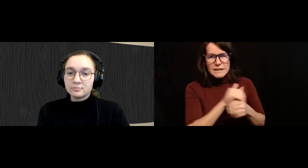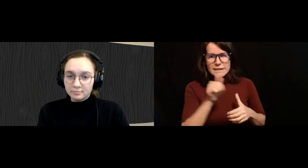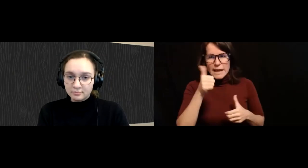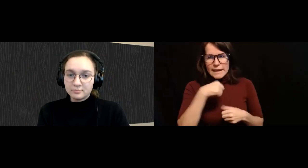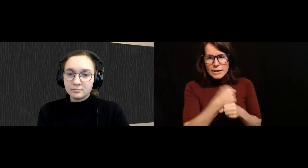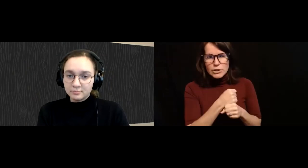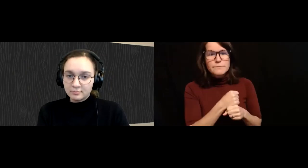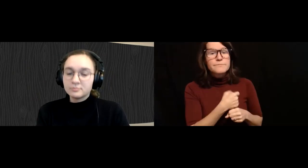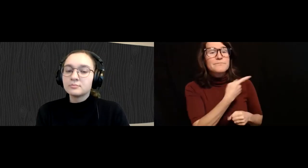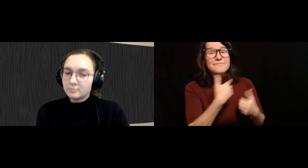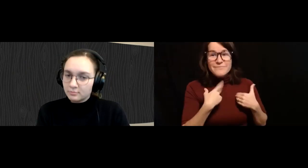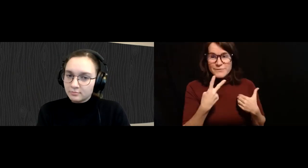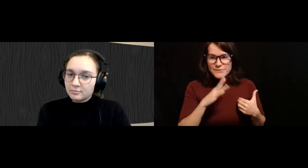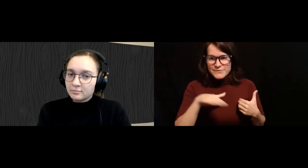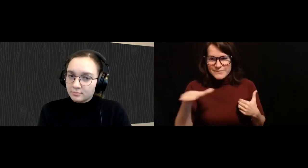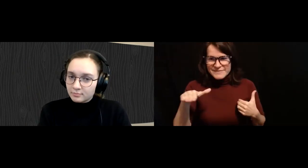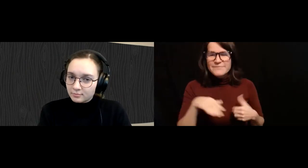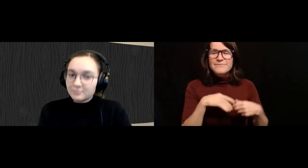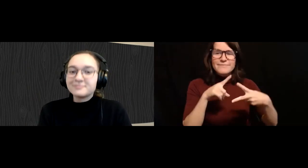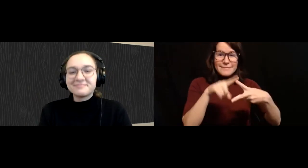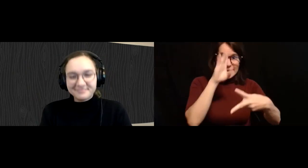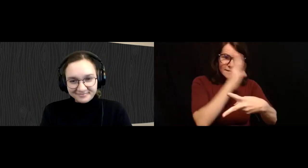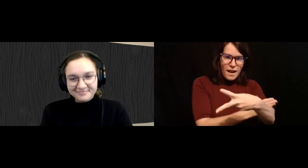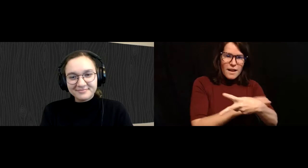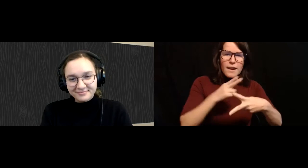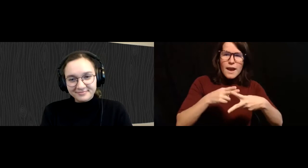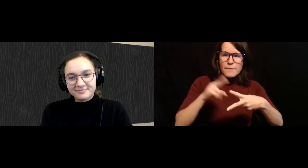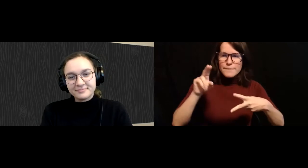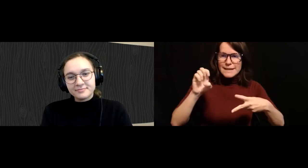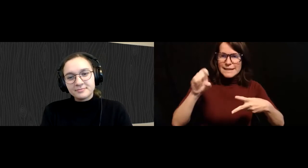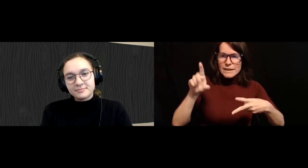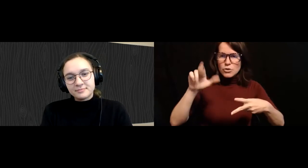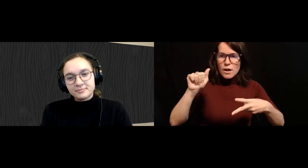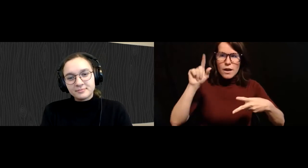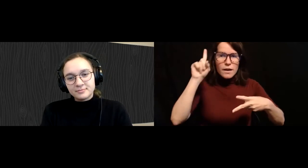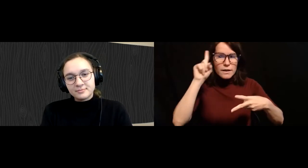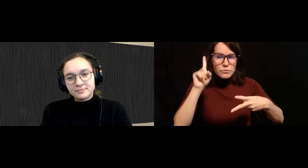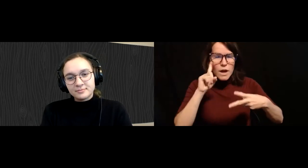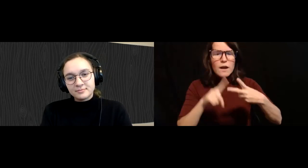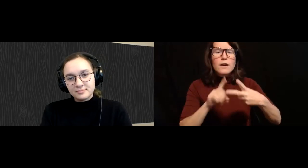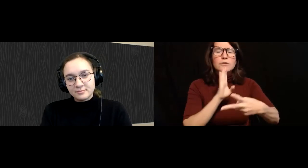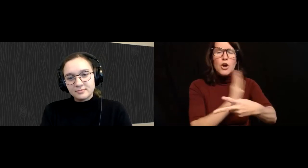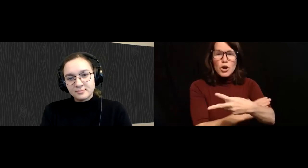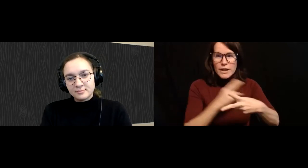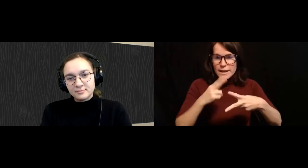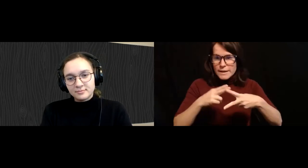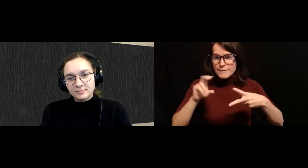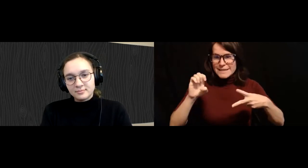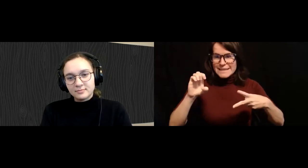also deaf. We've been married for 10 years. We have two children. I have a son named, and was